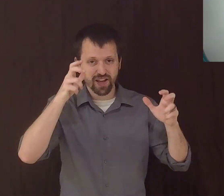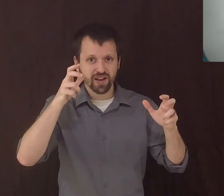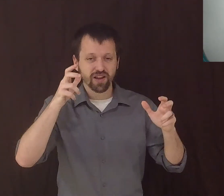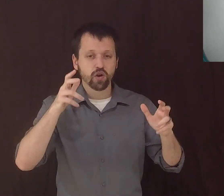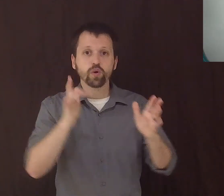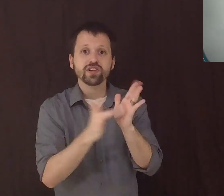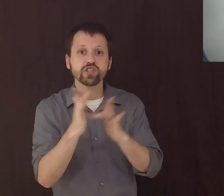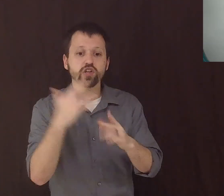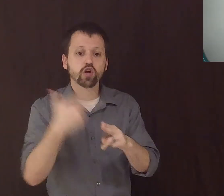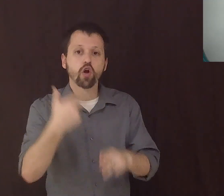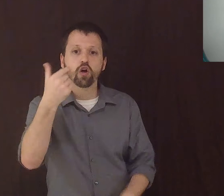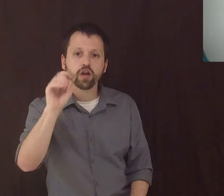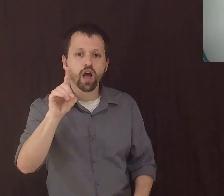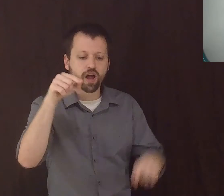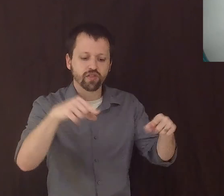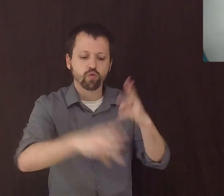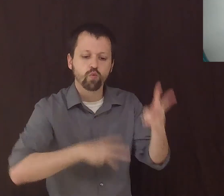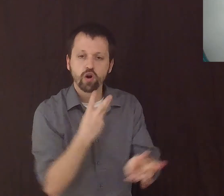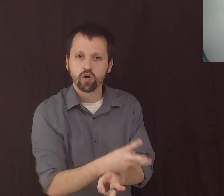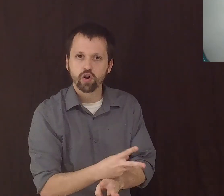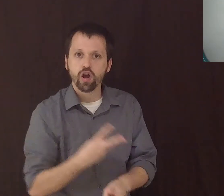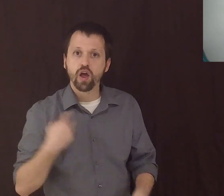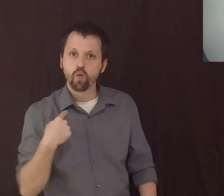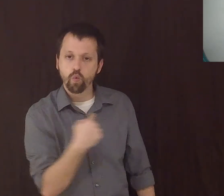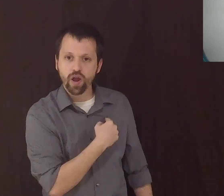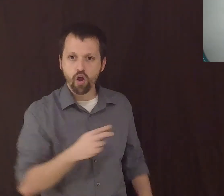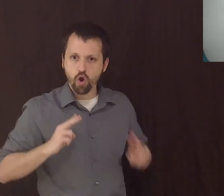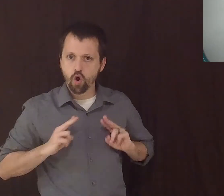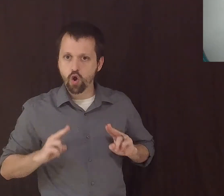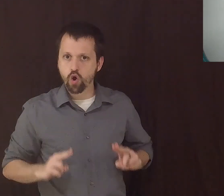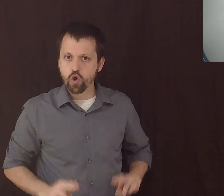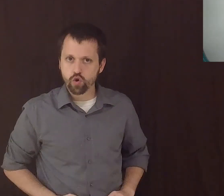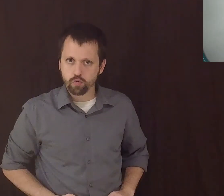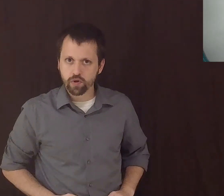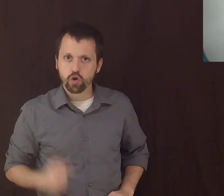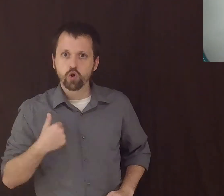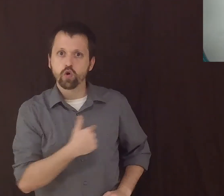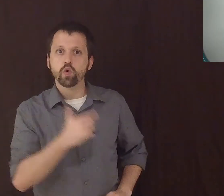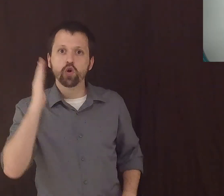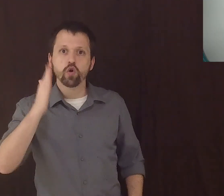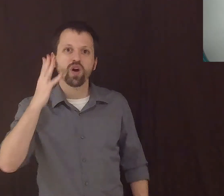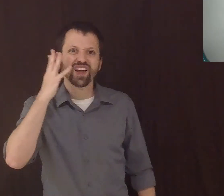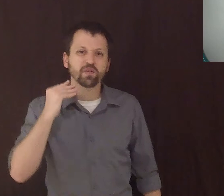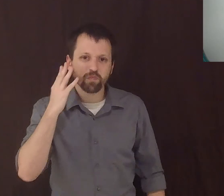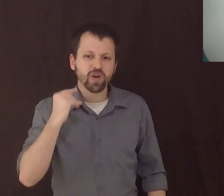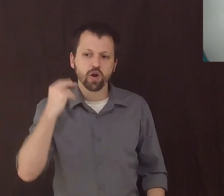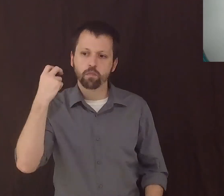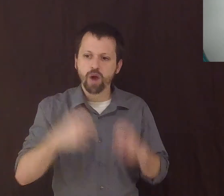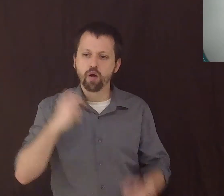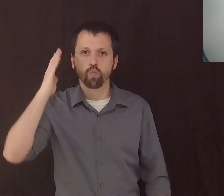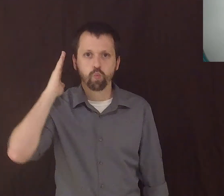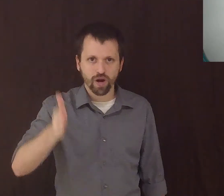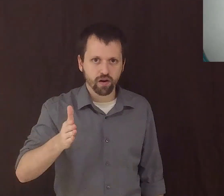world. And therefore, because we're human, we're going to go through adversities and trials. Just like Israel